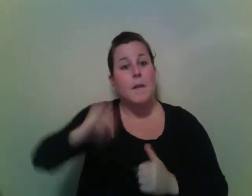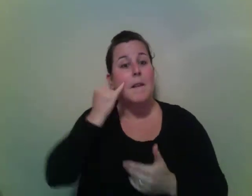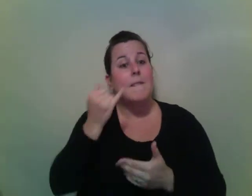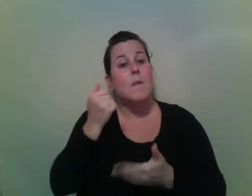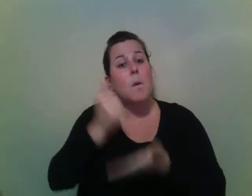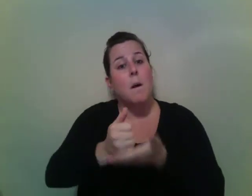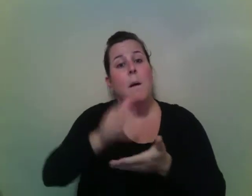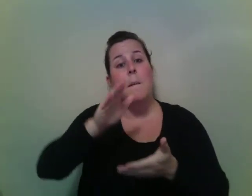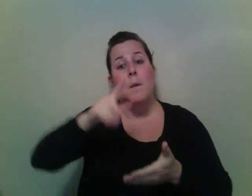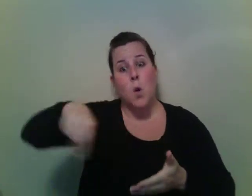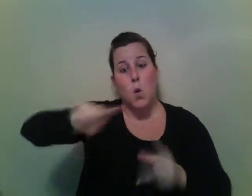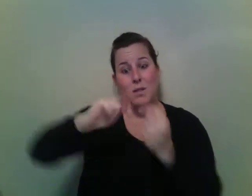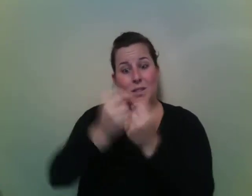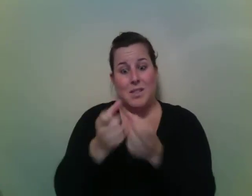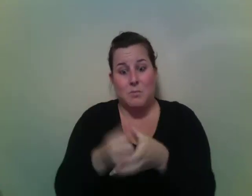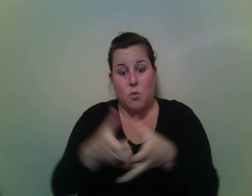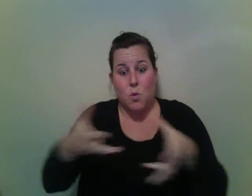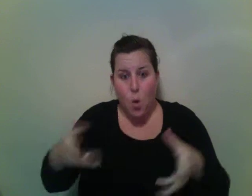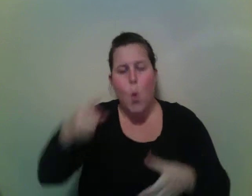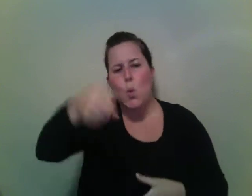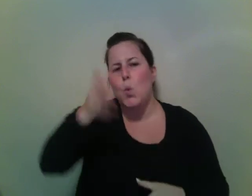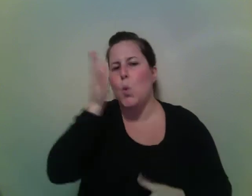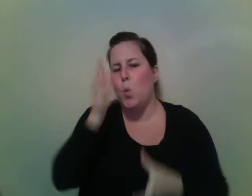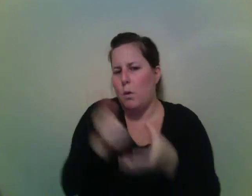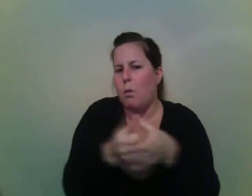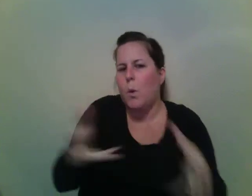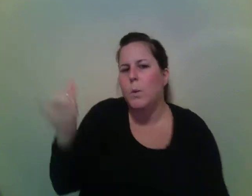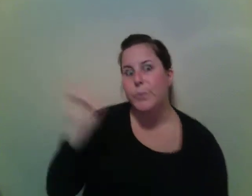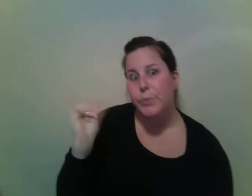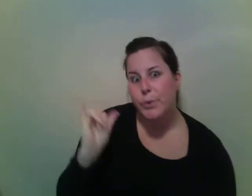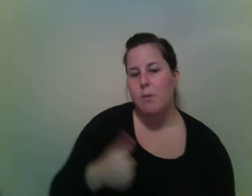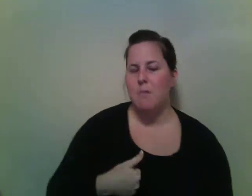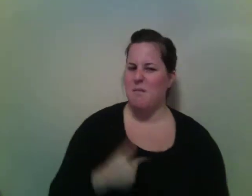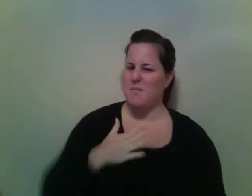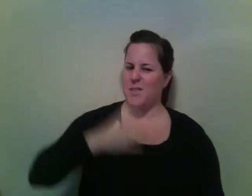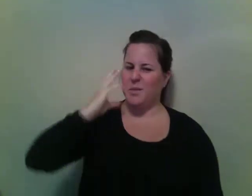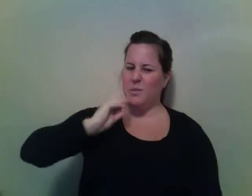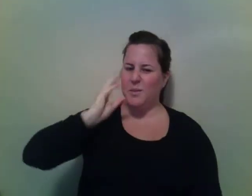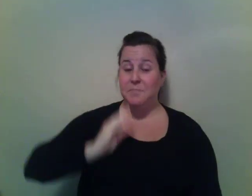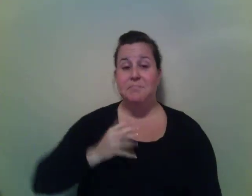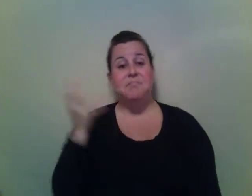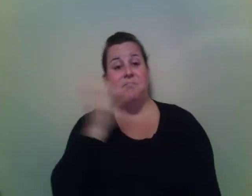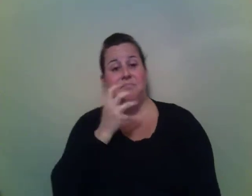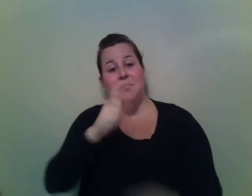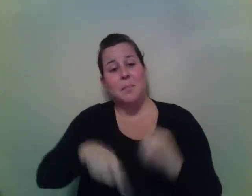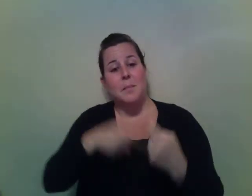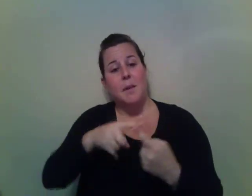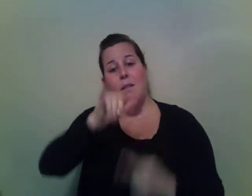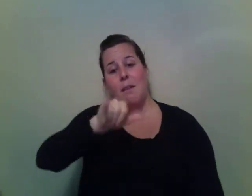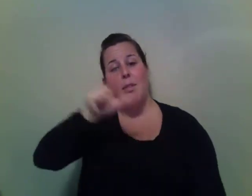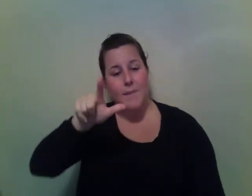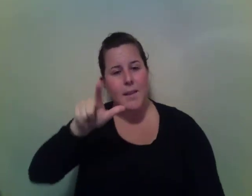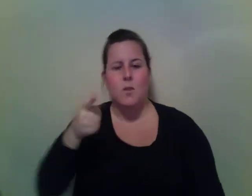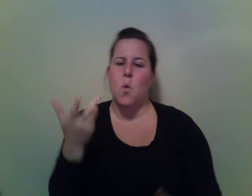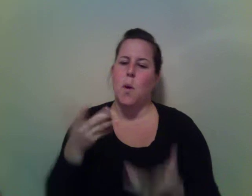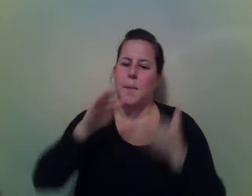you will grow. And I speak that from experience. The great thing about Young Living or the community I've seen of